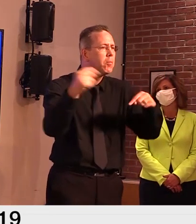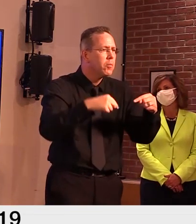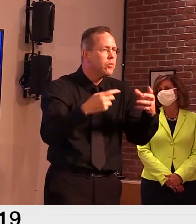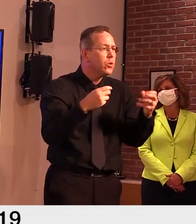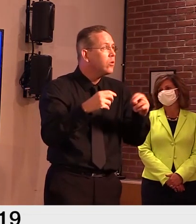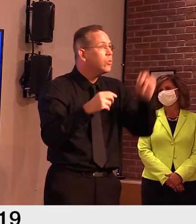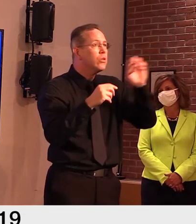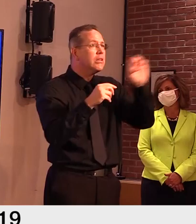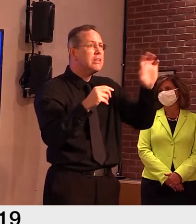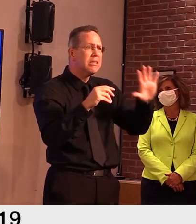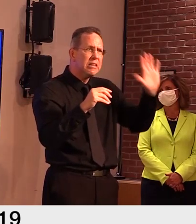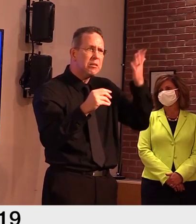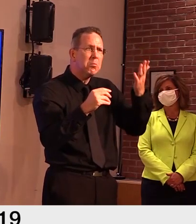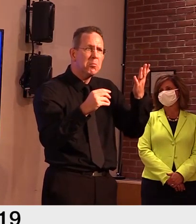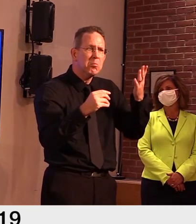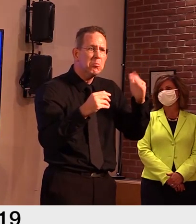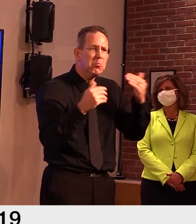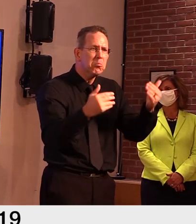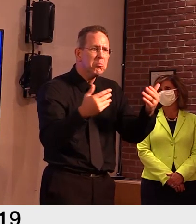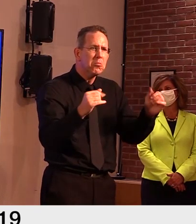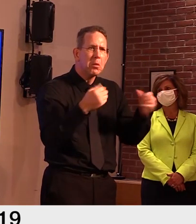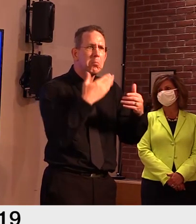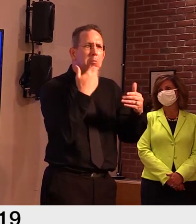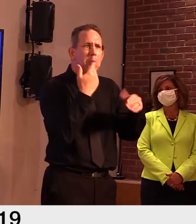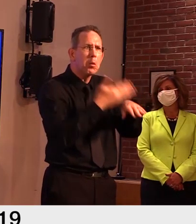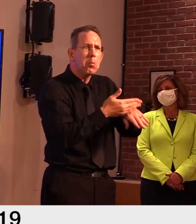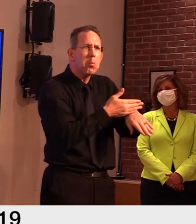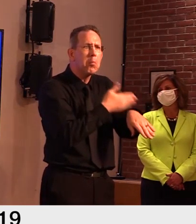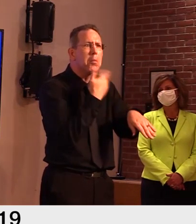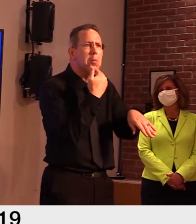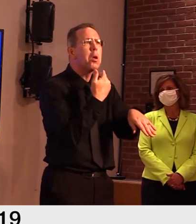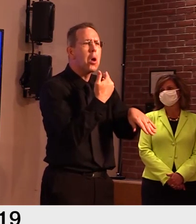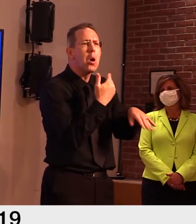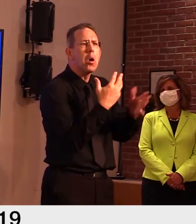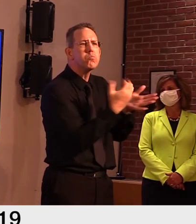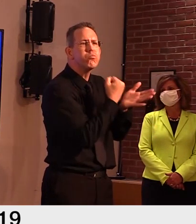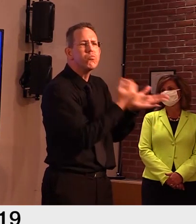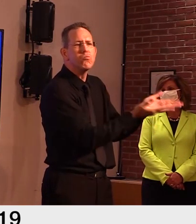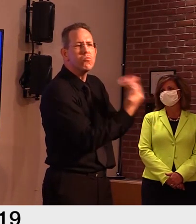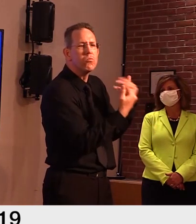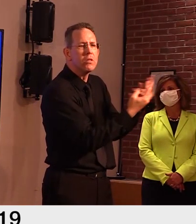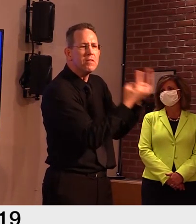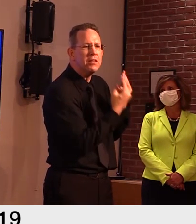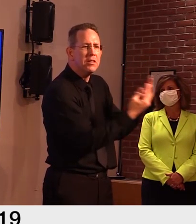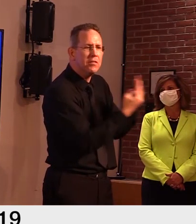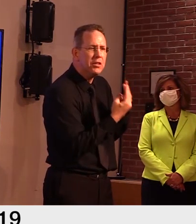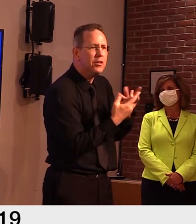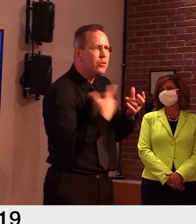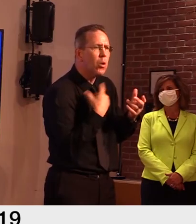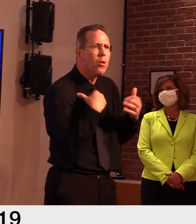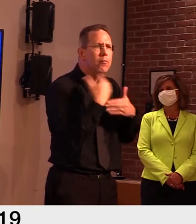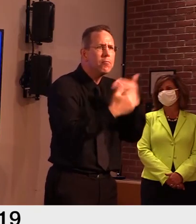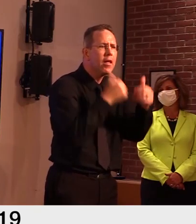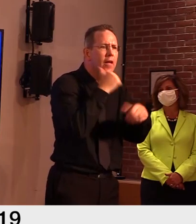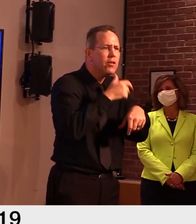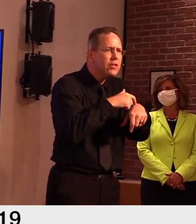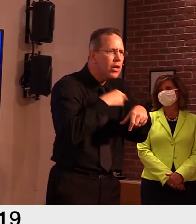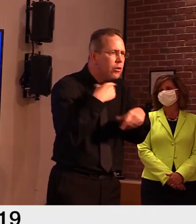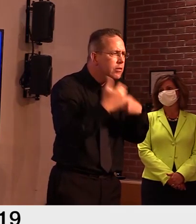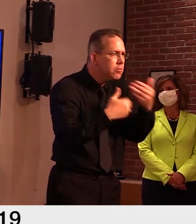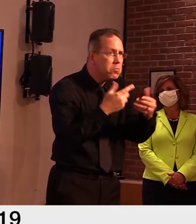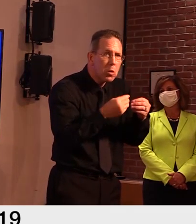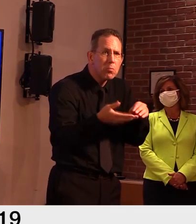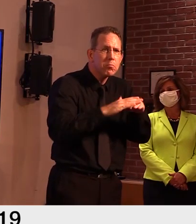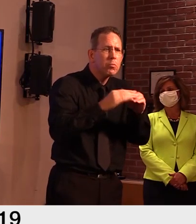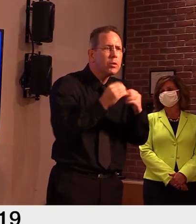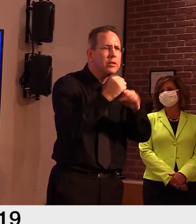This is particularly good news considering our travel tourism industry, that our region continues to improve, and then